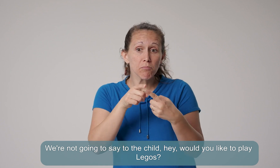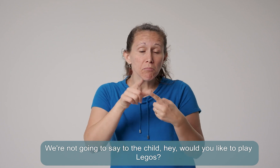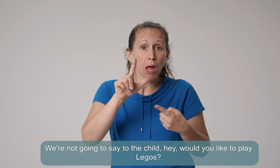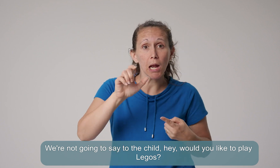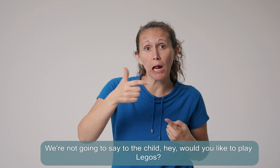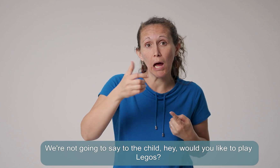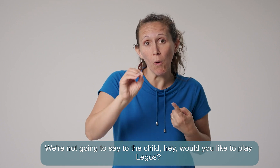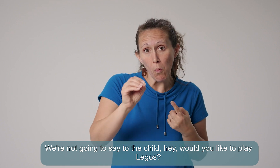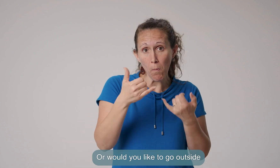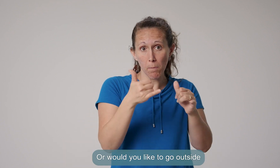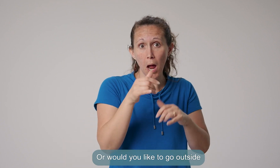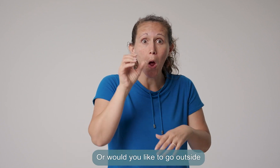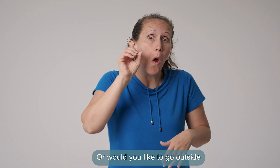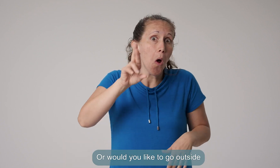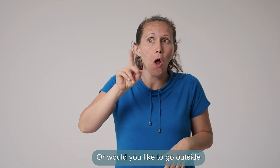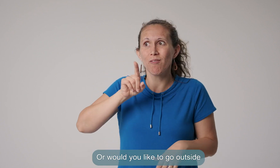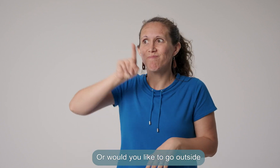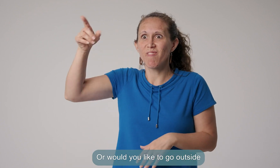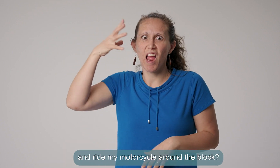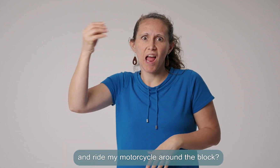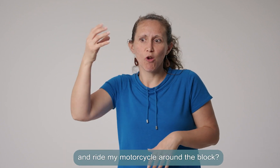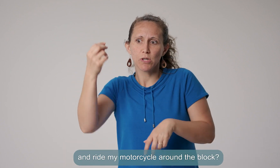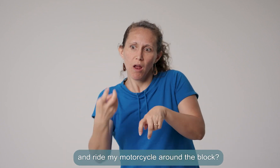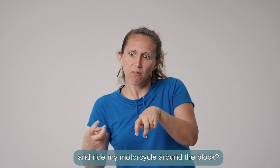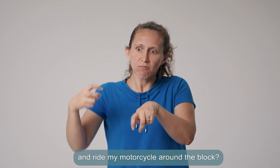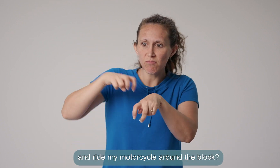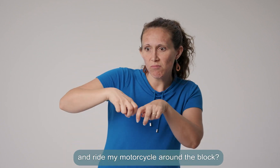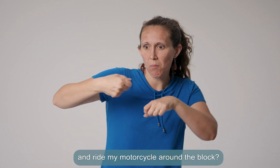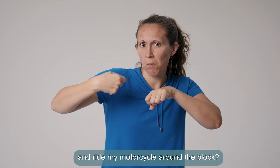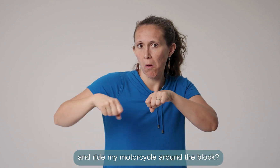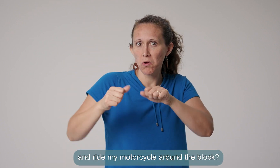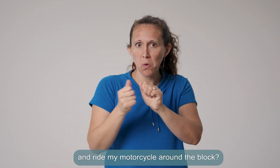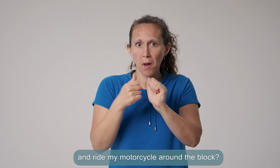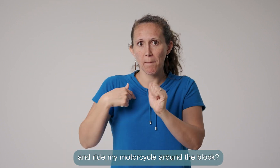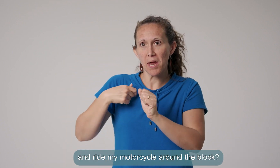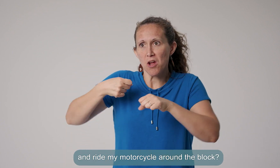play Legos, or would you like to go outside and ride my motorcycle around the block?"